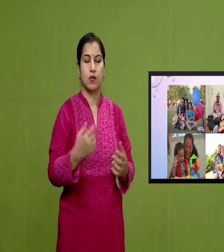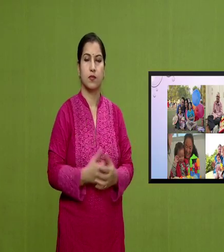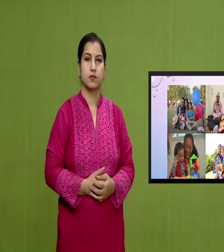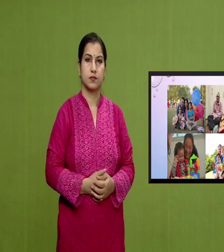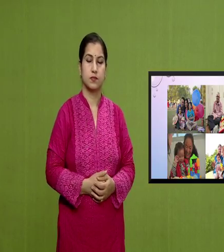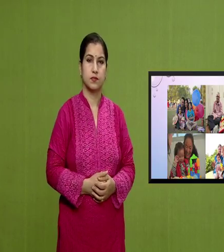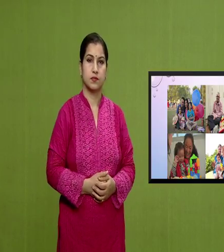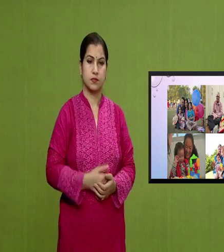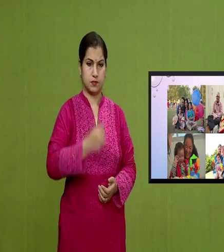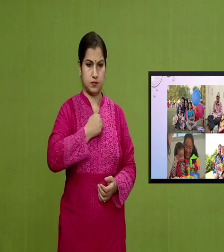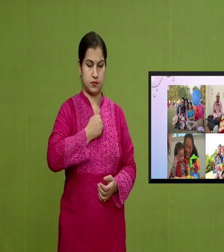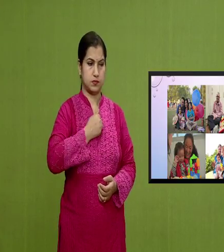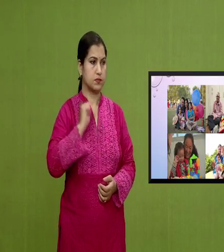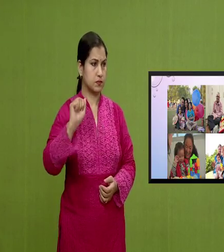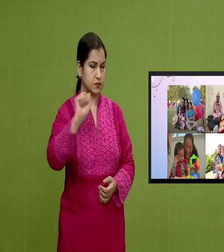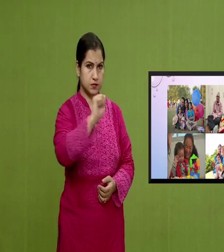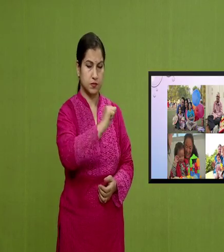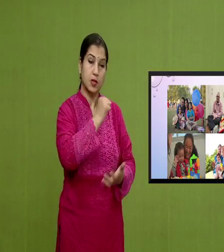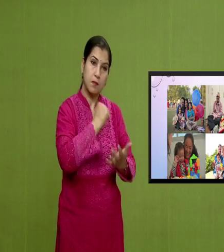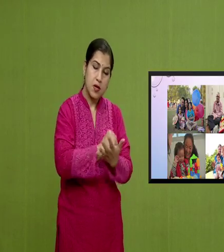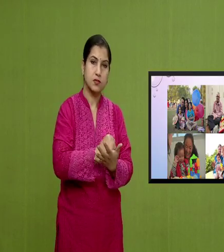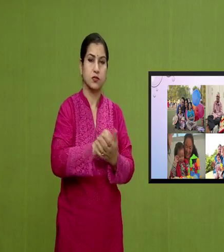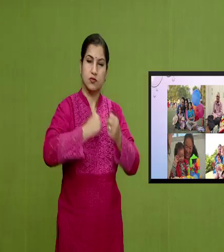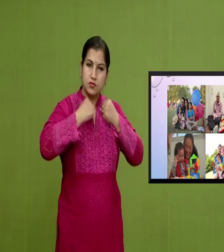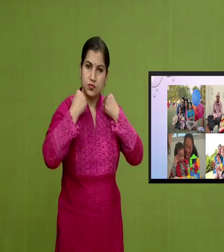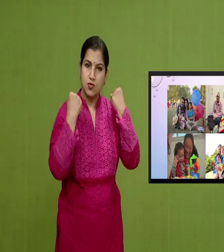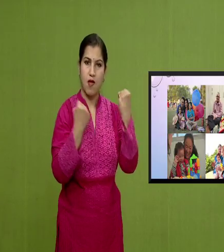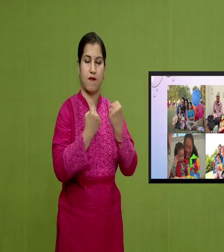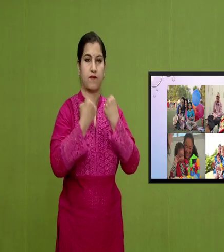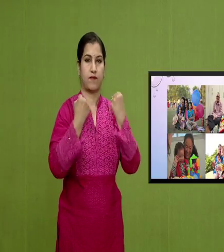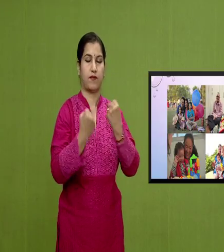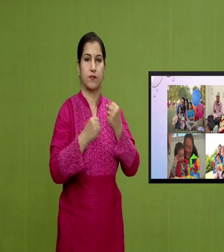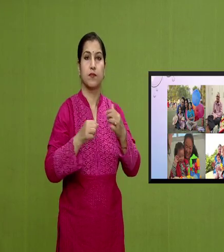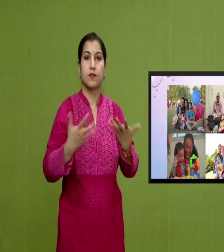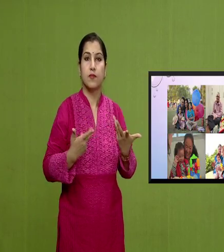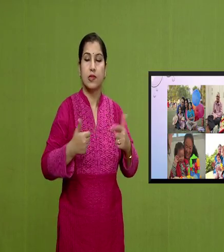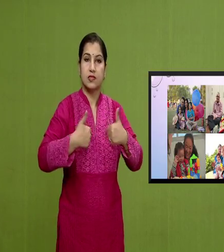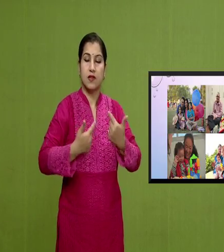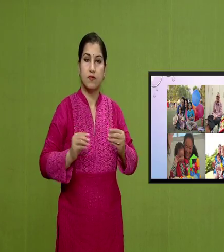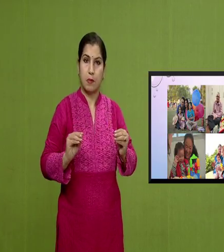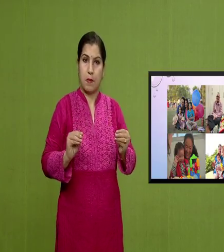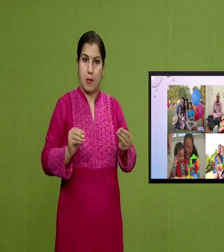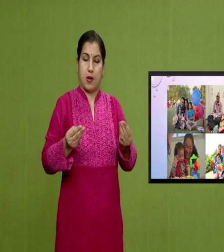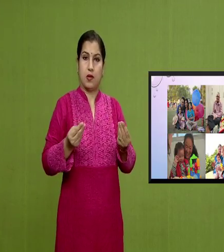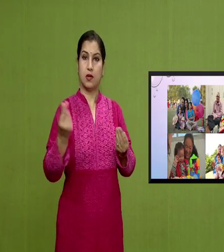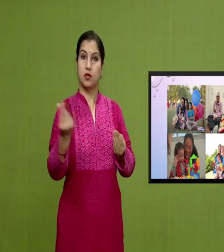of us must strive hard to enhance and use life